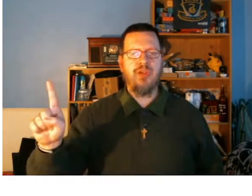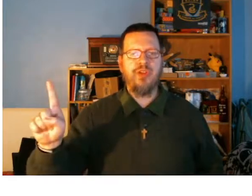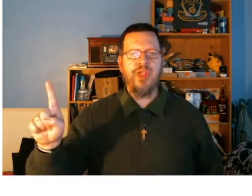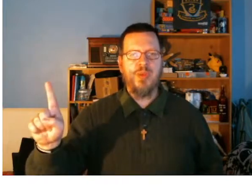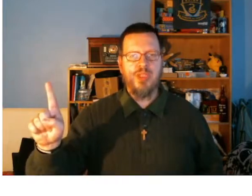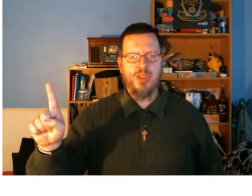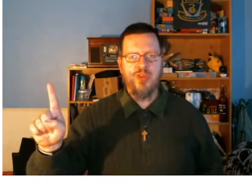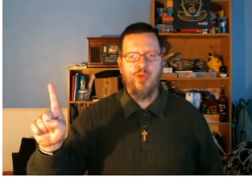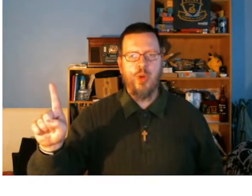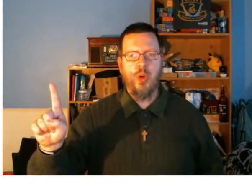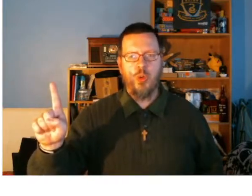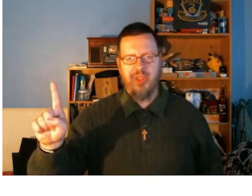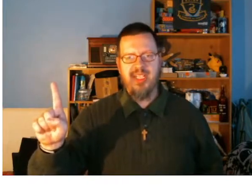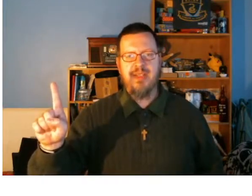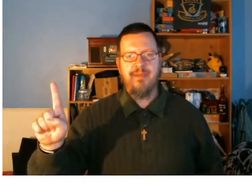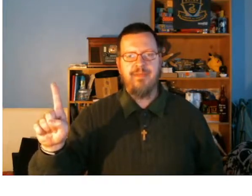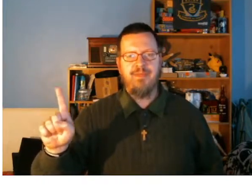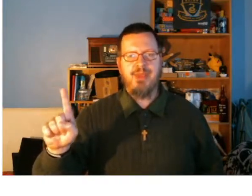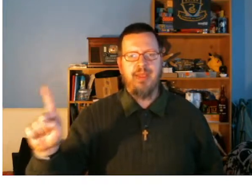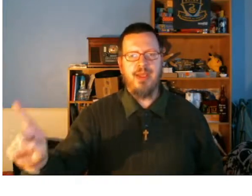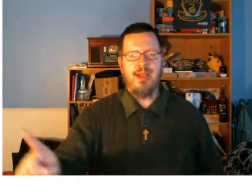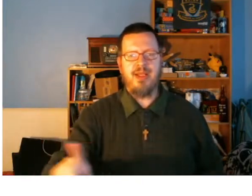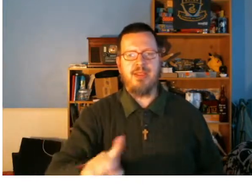same circle that we used for only.